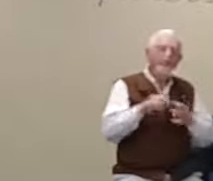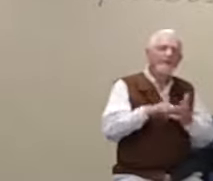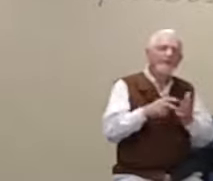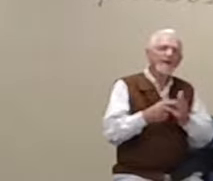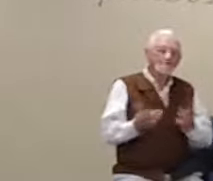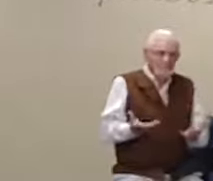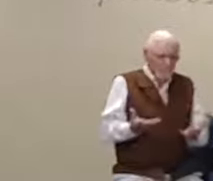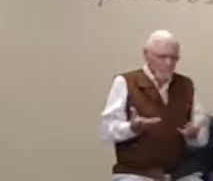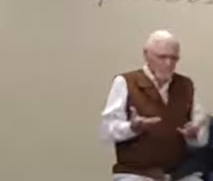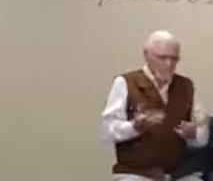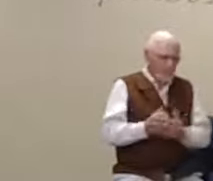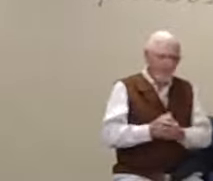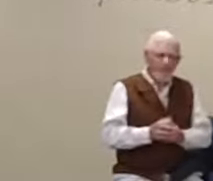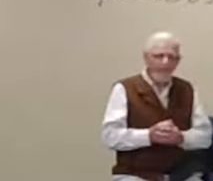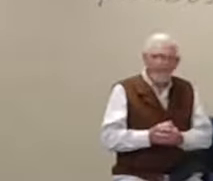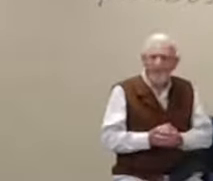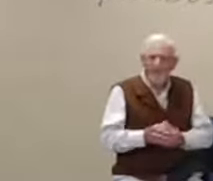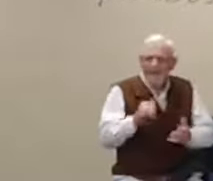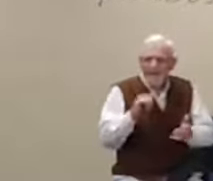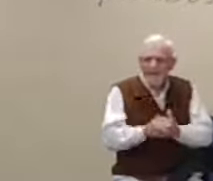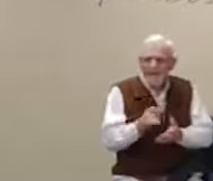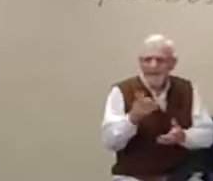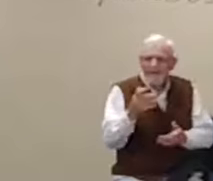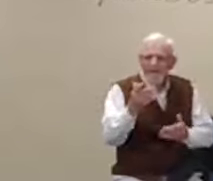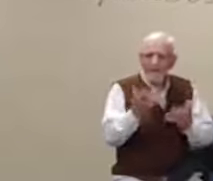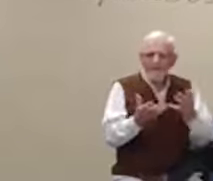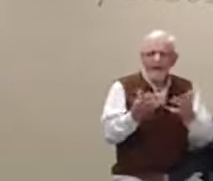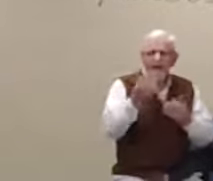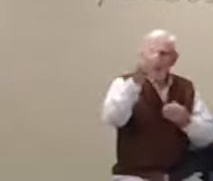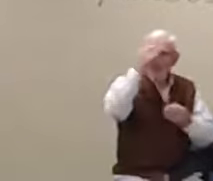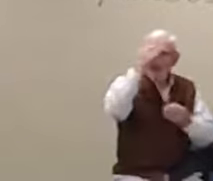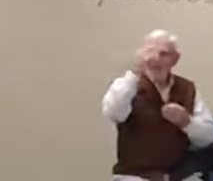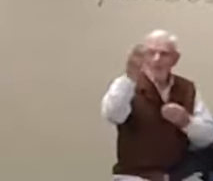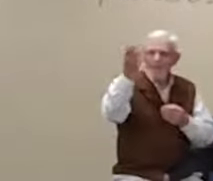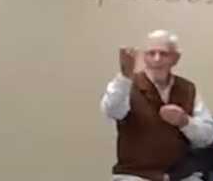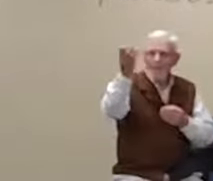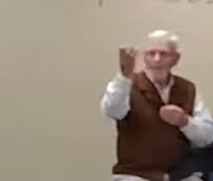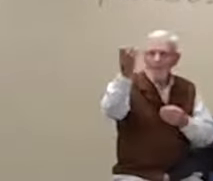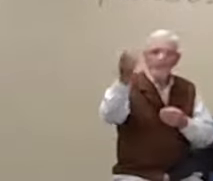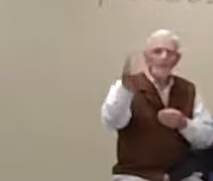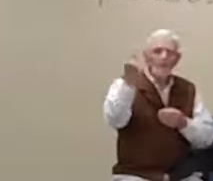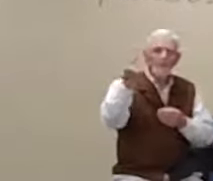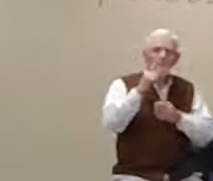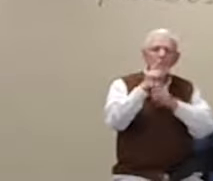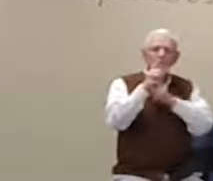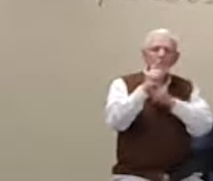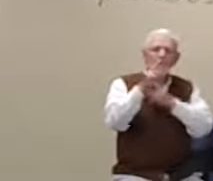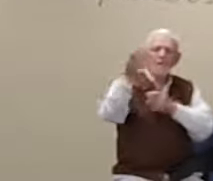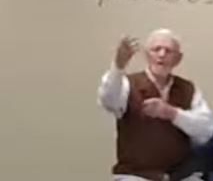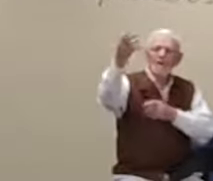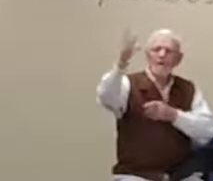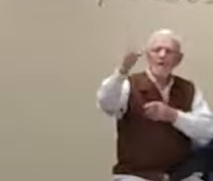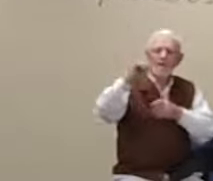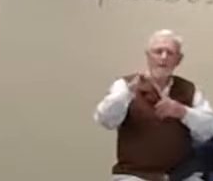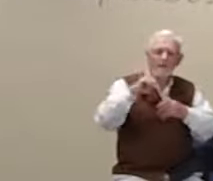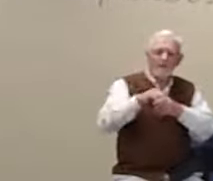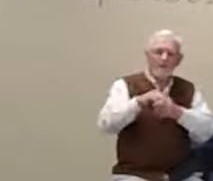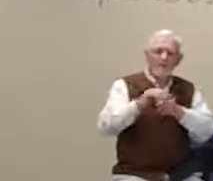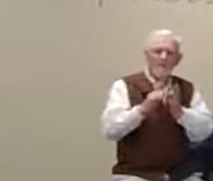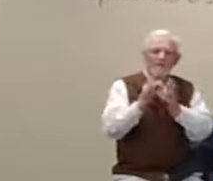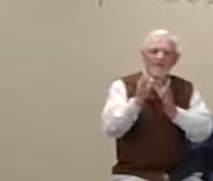is. That they might know thee, the only true God, and Jesus Christ whom thou hast